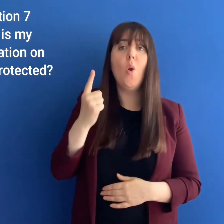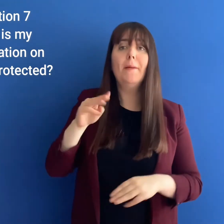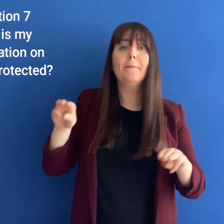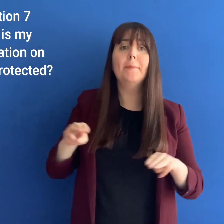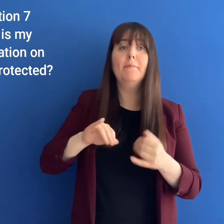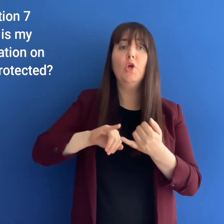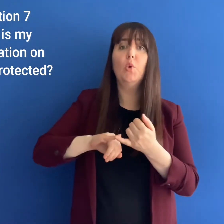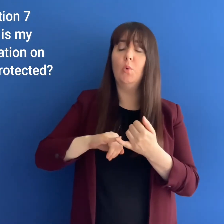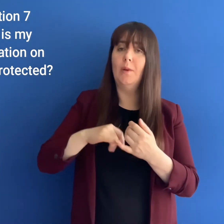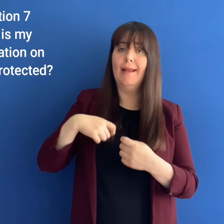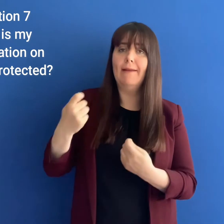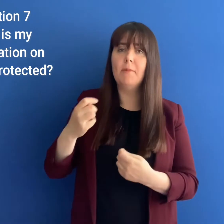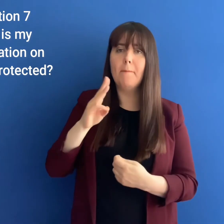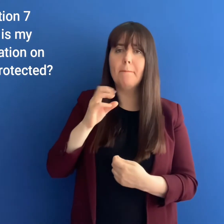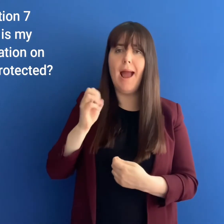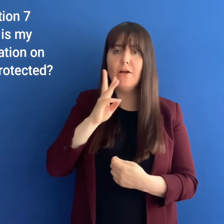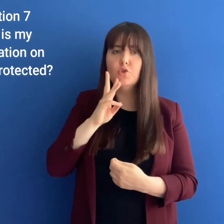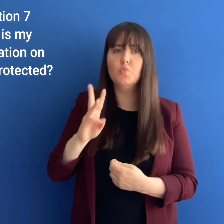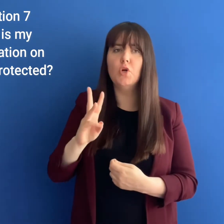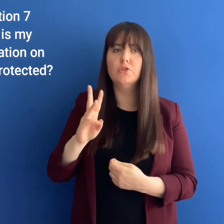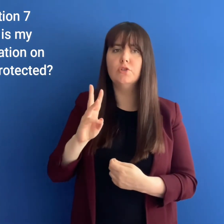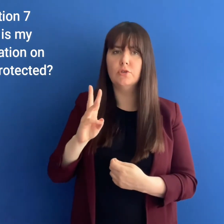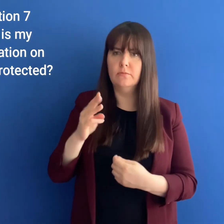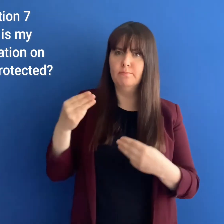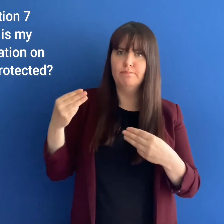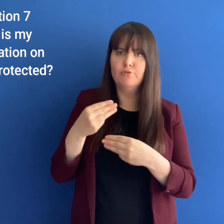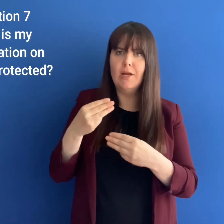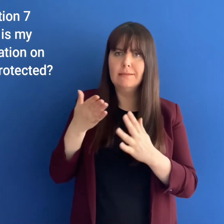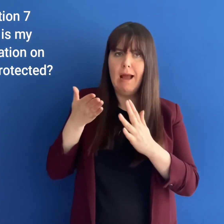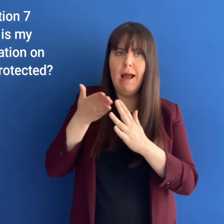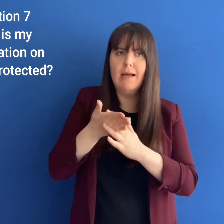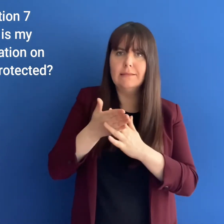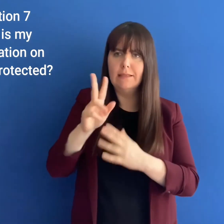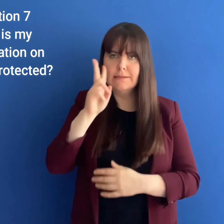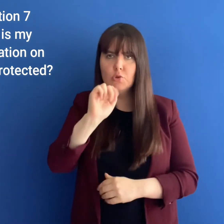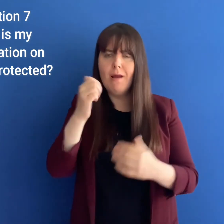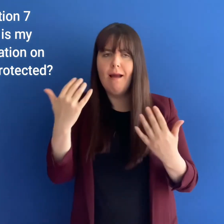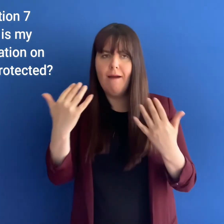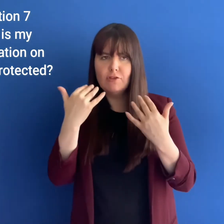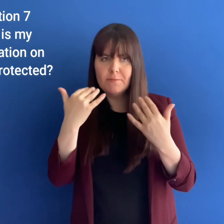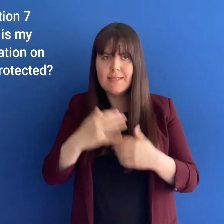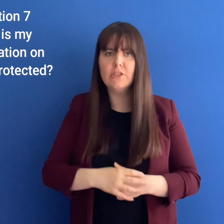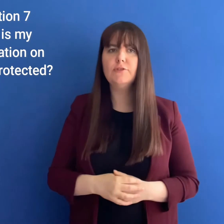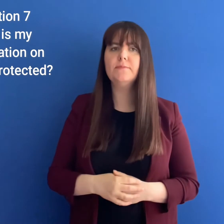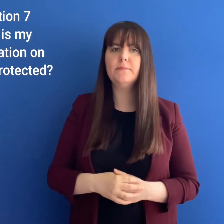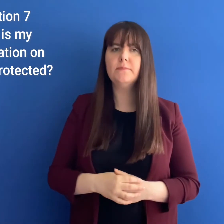misused. This means only people who have been given the password protected access can see